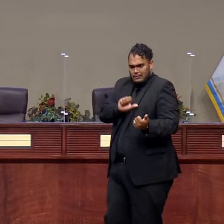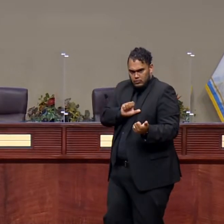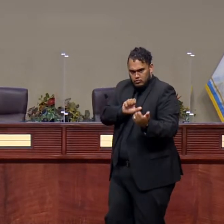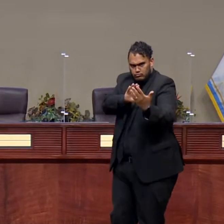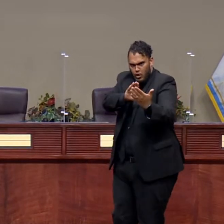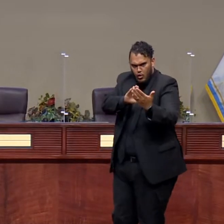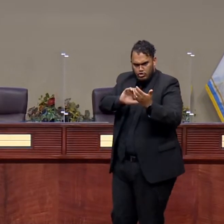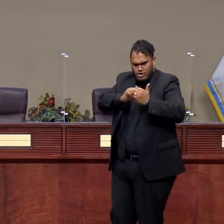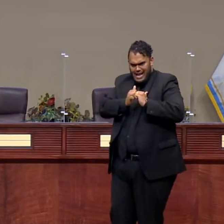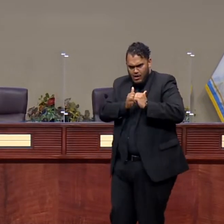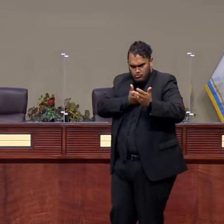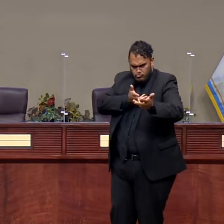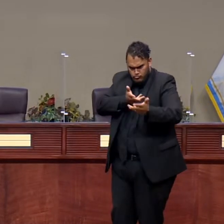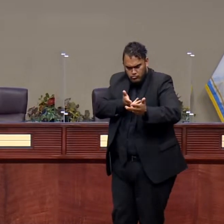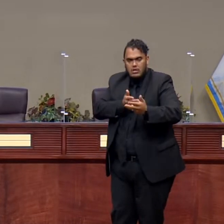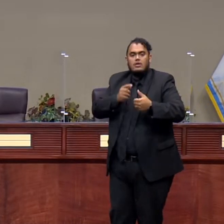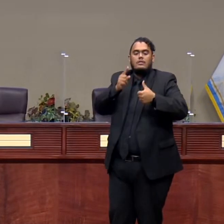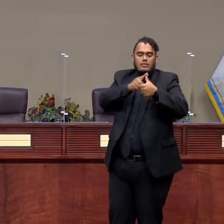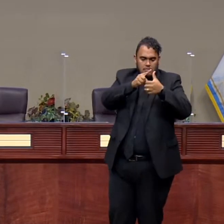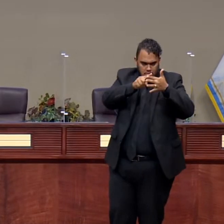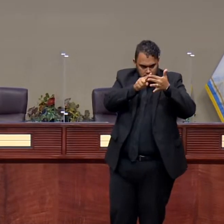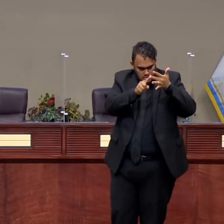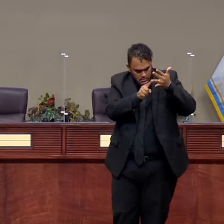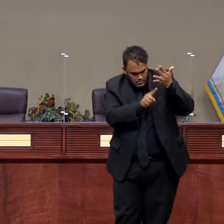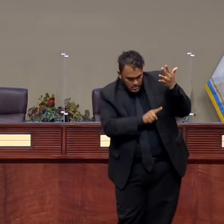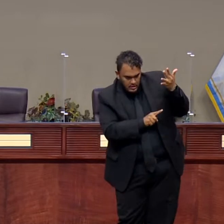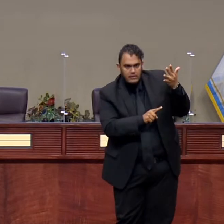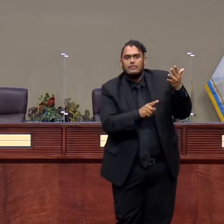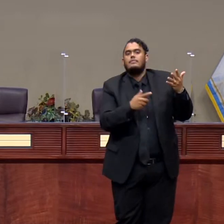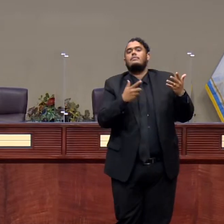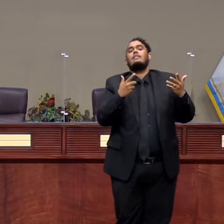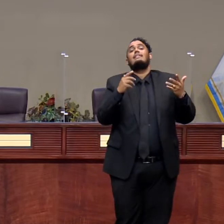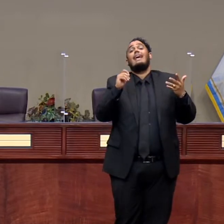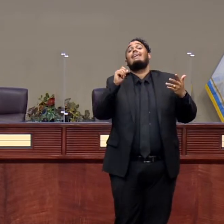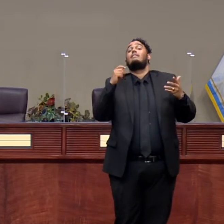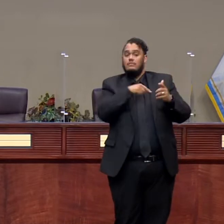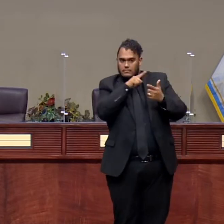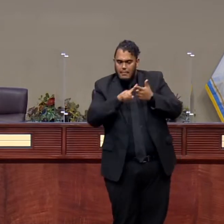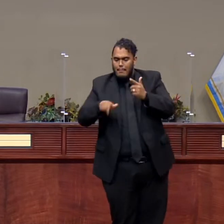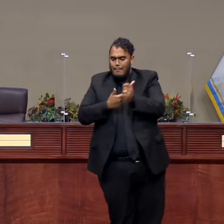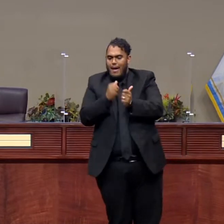treatments, and those are there to provide us with the safety that we need.